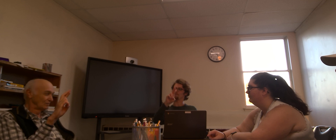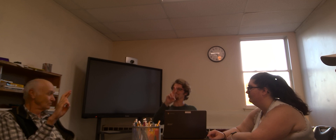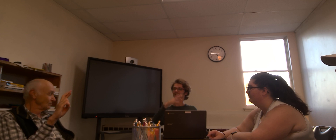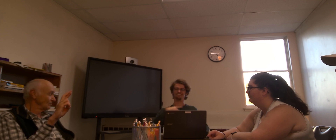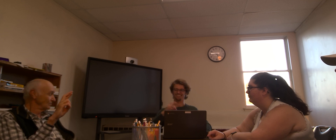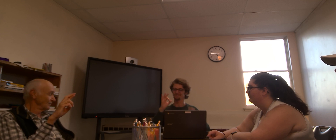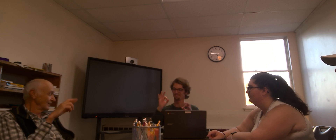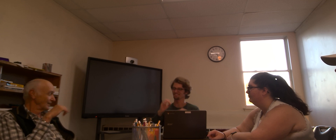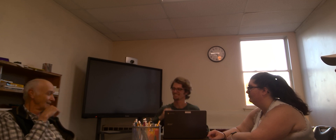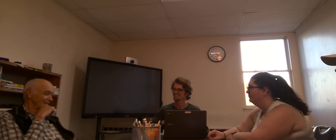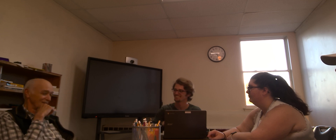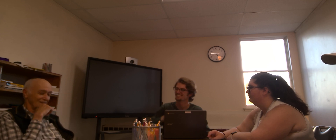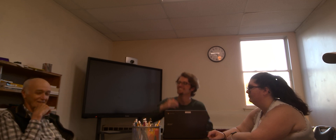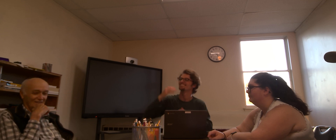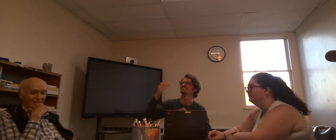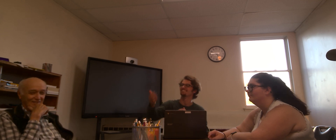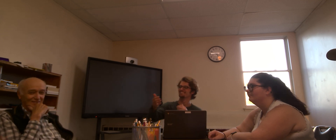Oh wait, perfect.